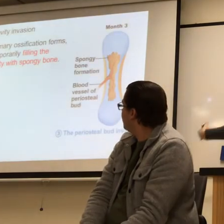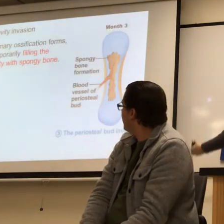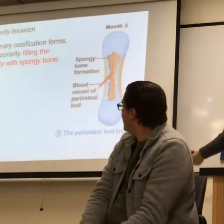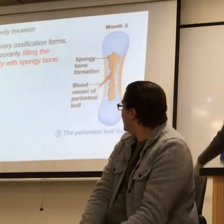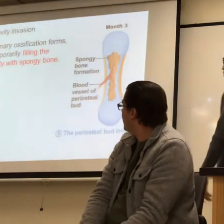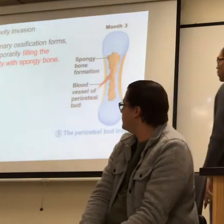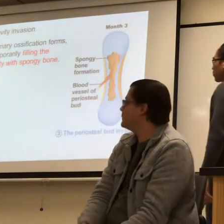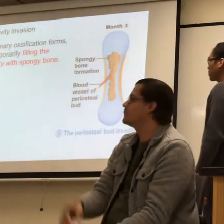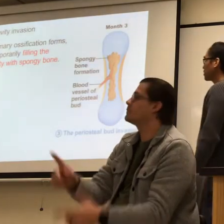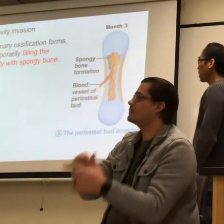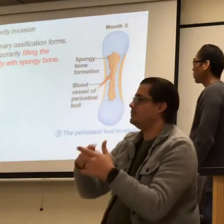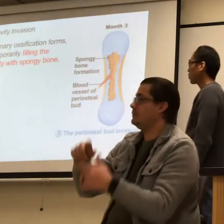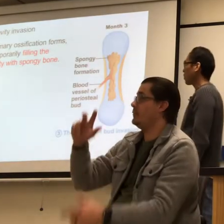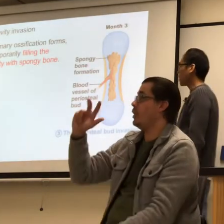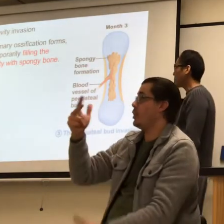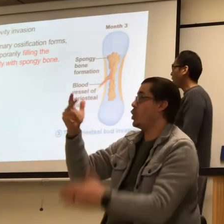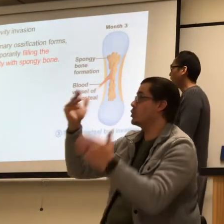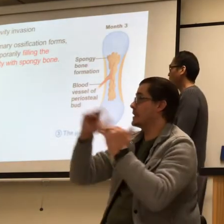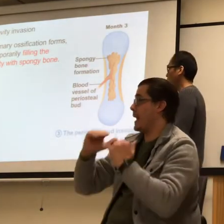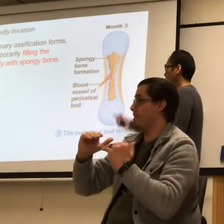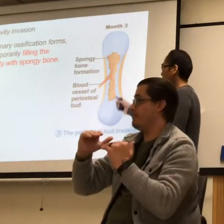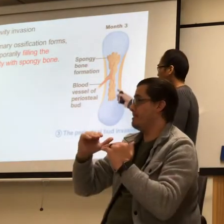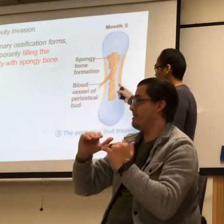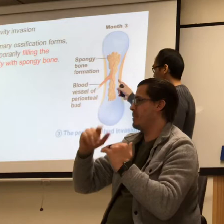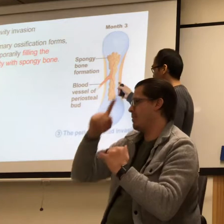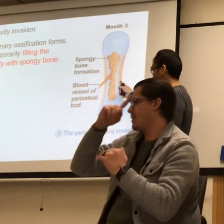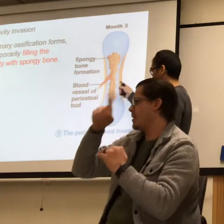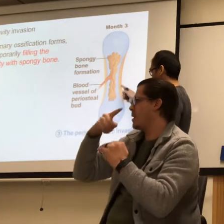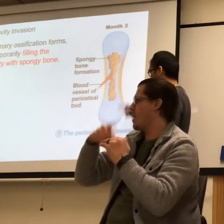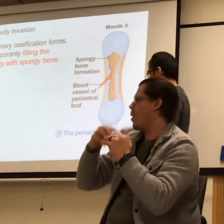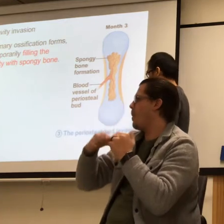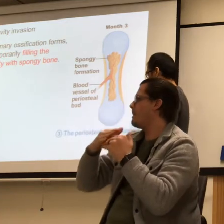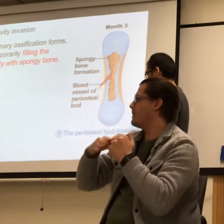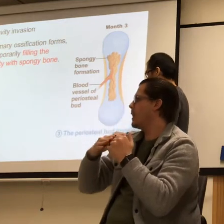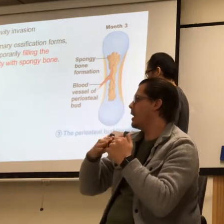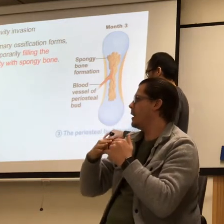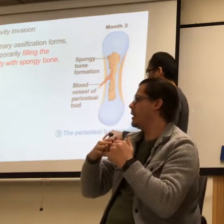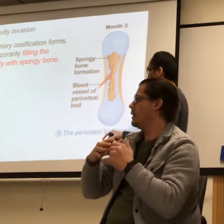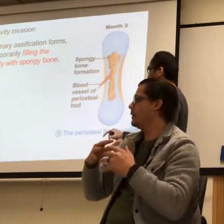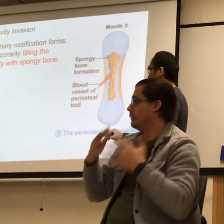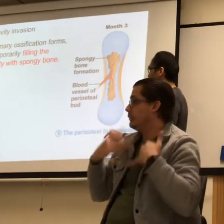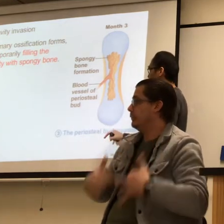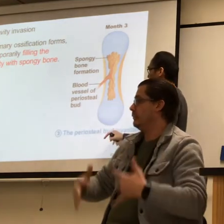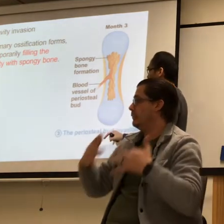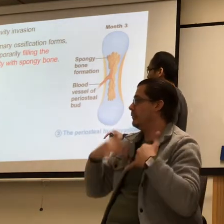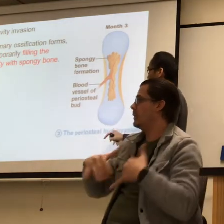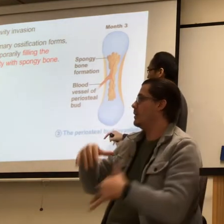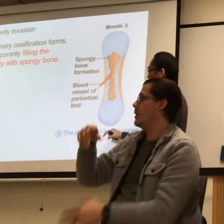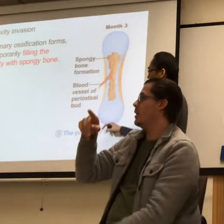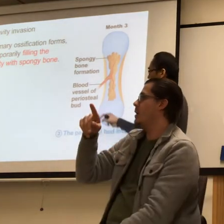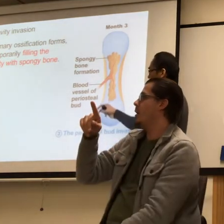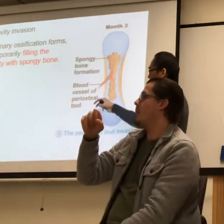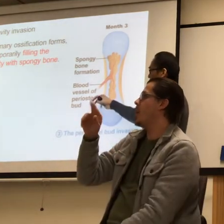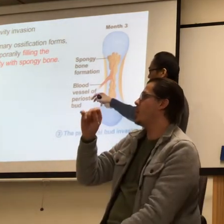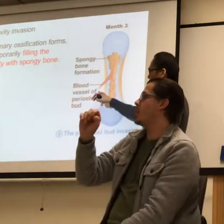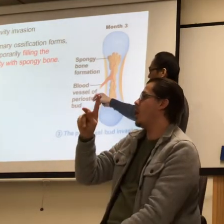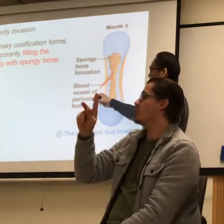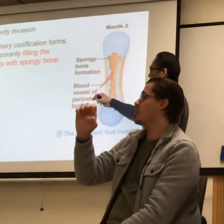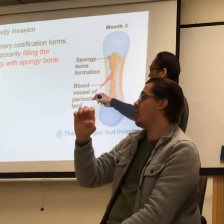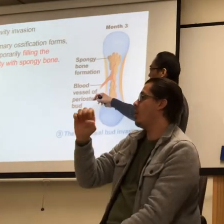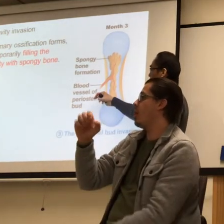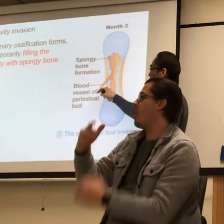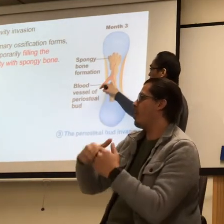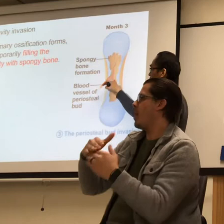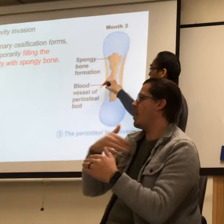Okay, now again, you get to the third step. You want to think about the blood supply. There's a periosteal bud that has a